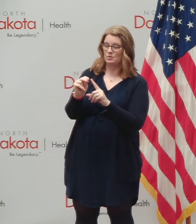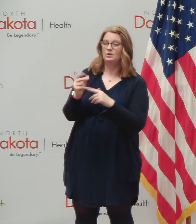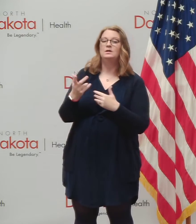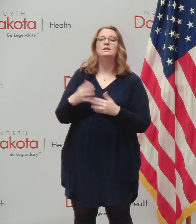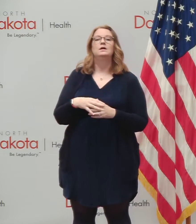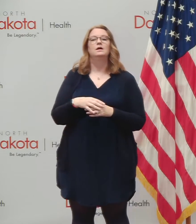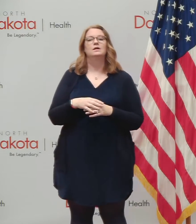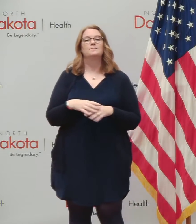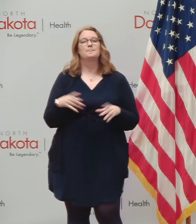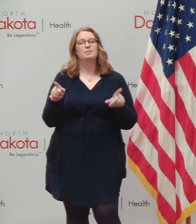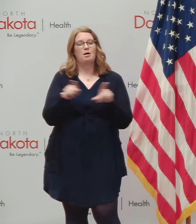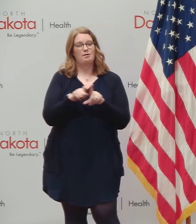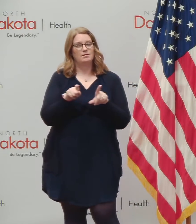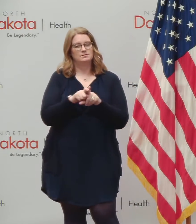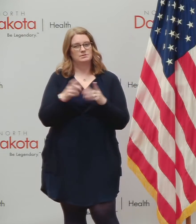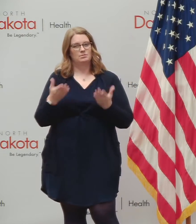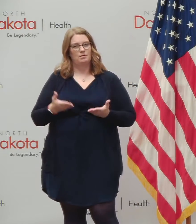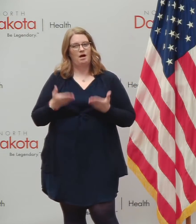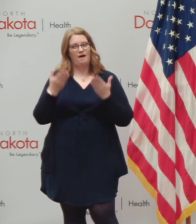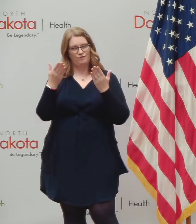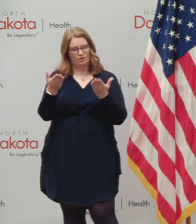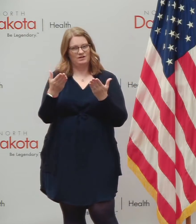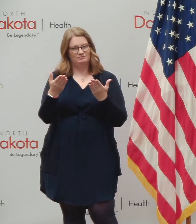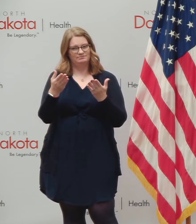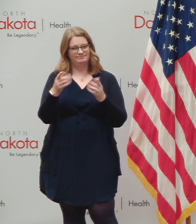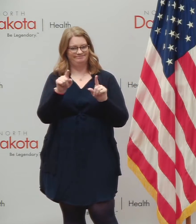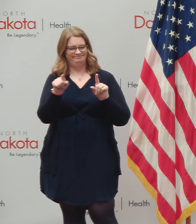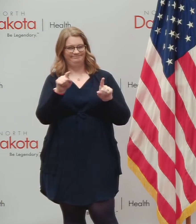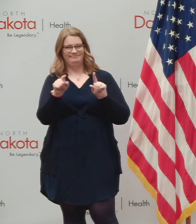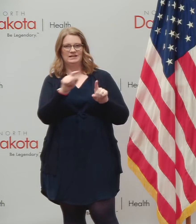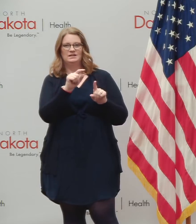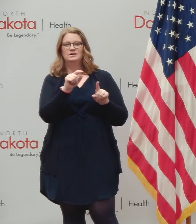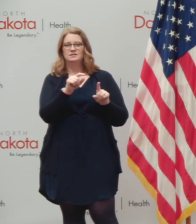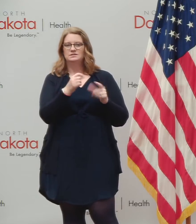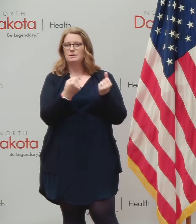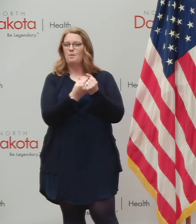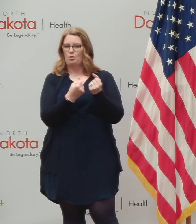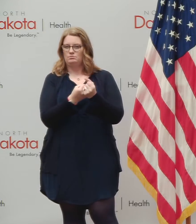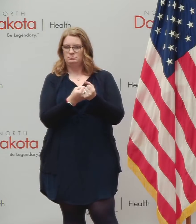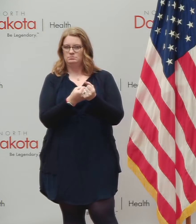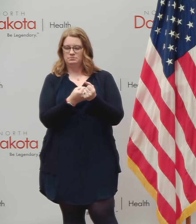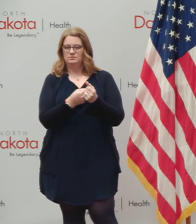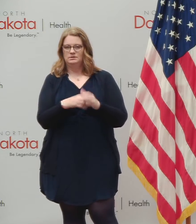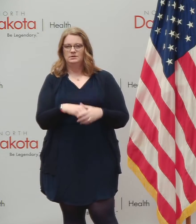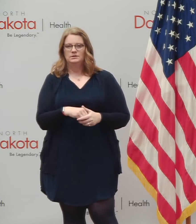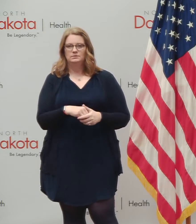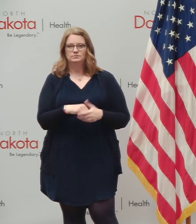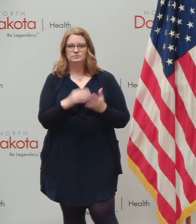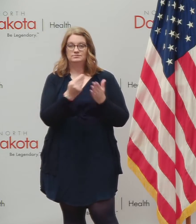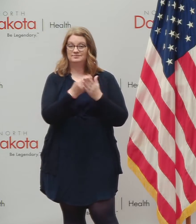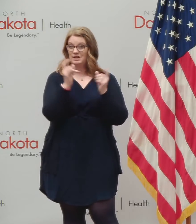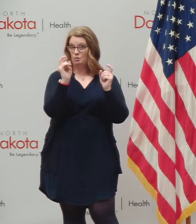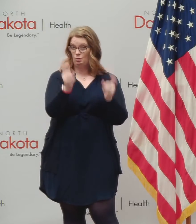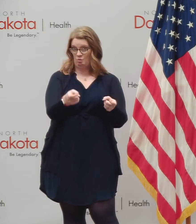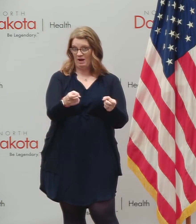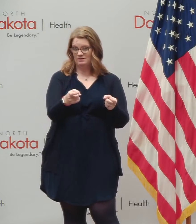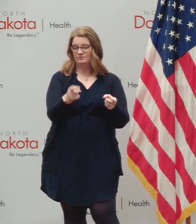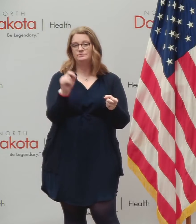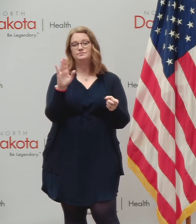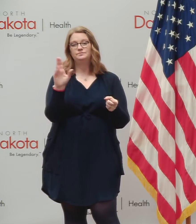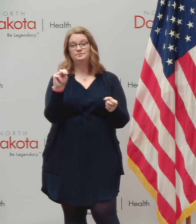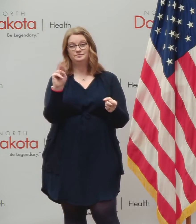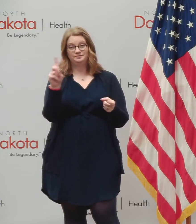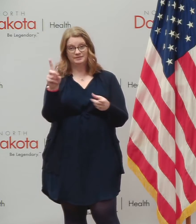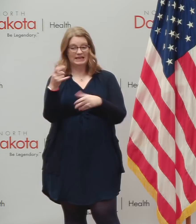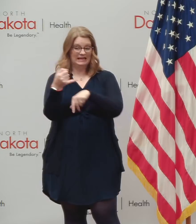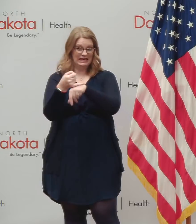spread, but we're also offering through these two programs support in the form of grants from the BND